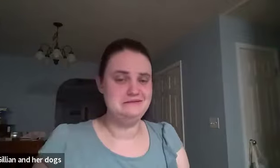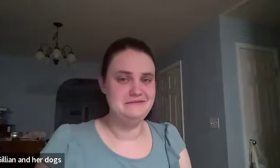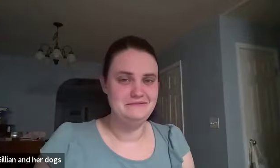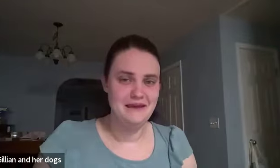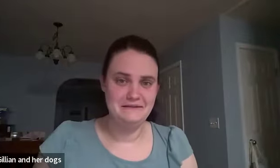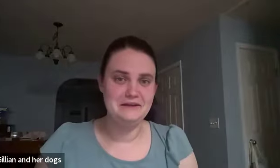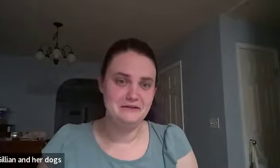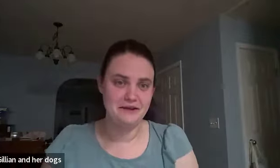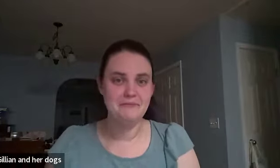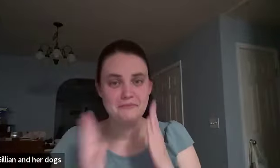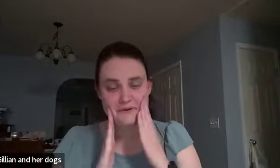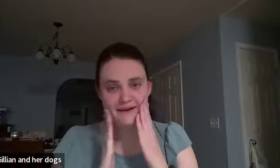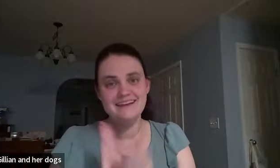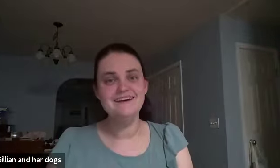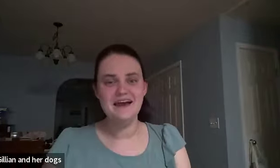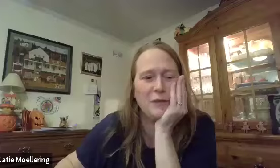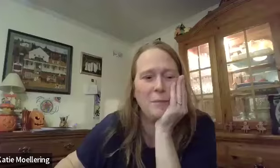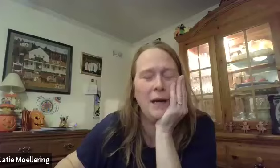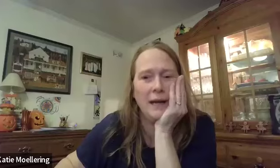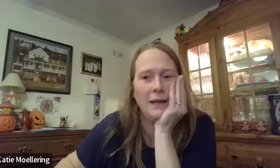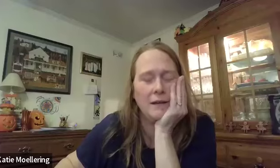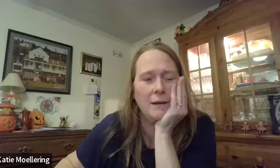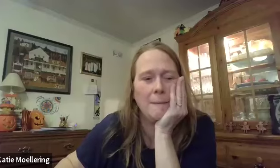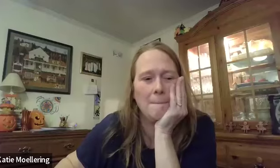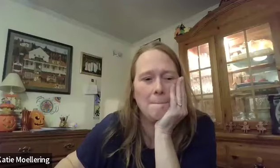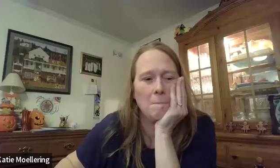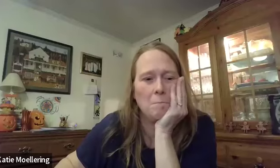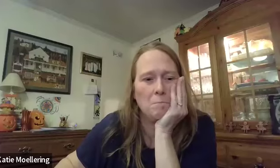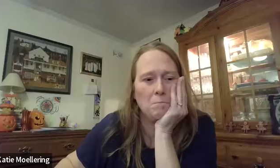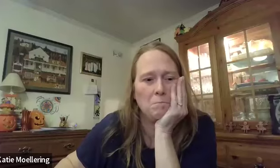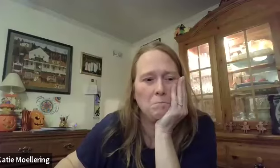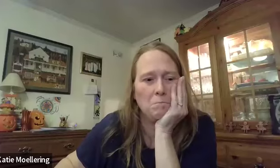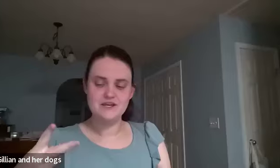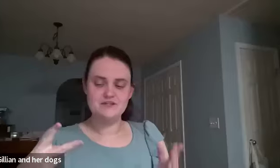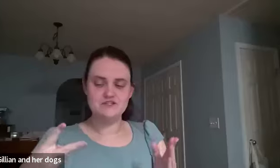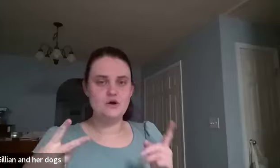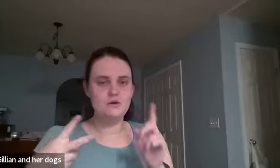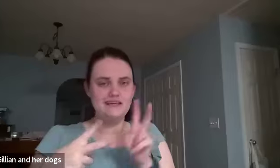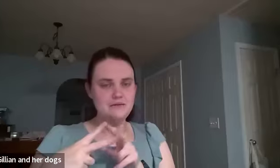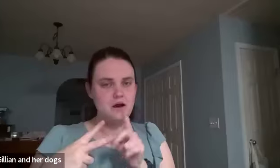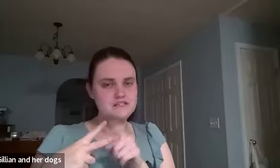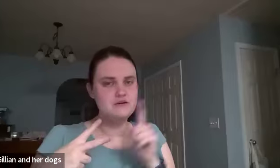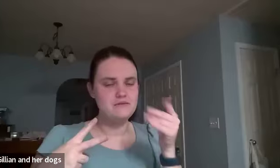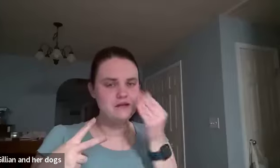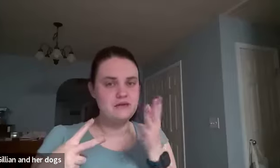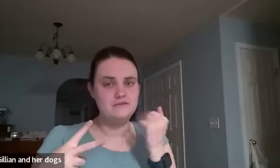almost at the end of it. But Yeah, it's flown by. yeah, it really does. So I recommend if you